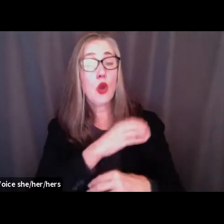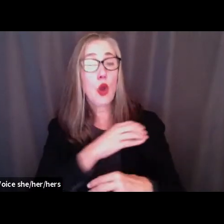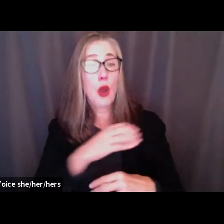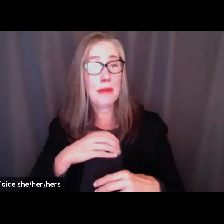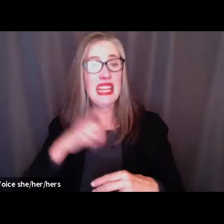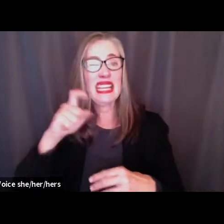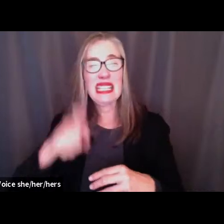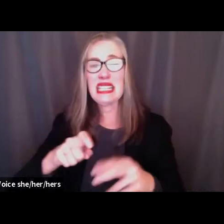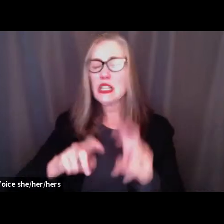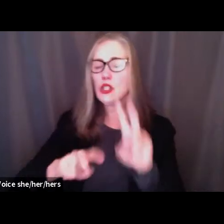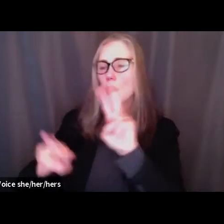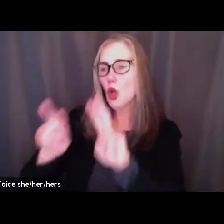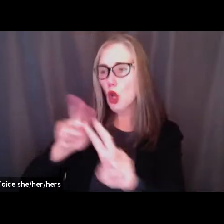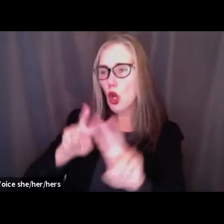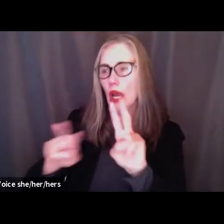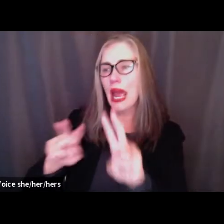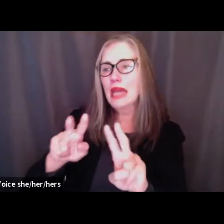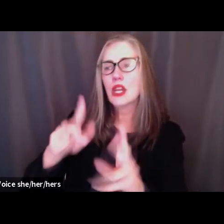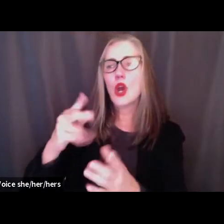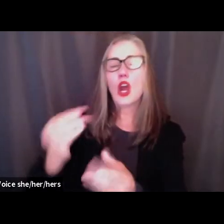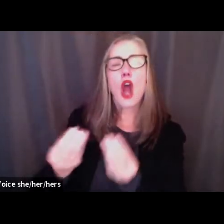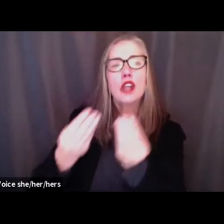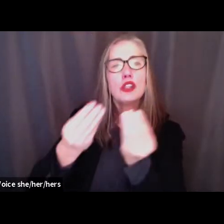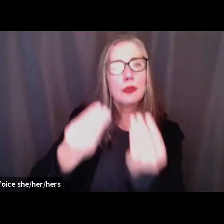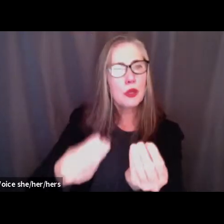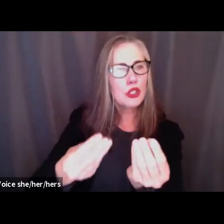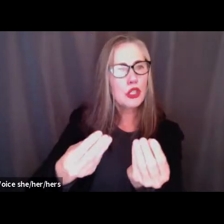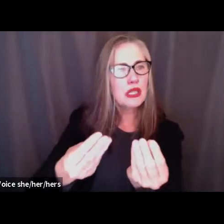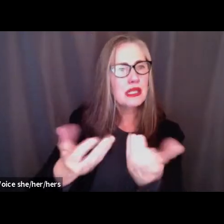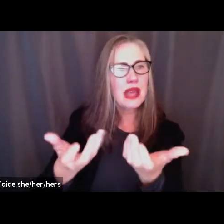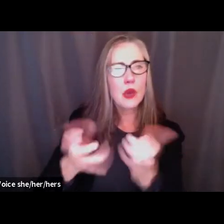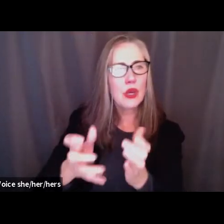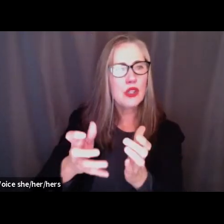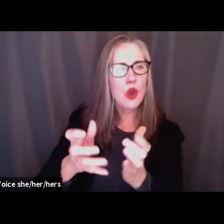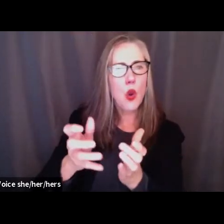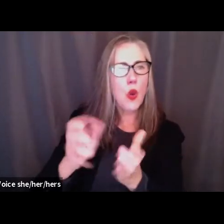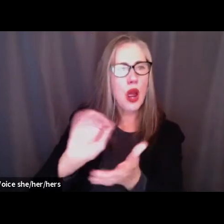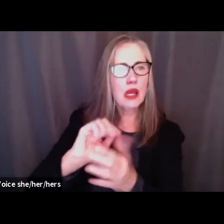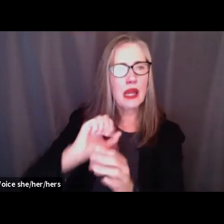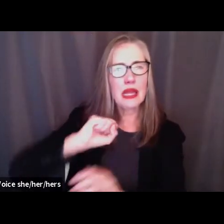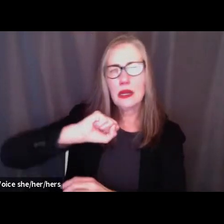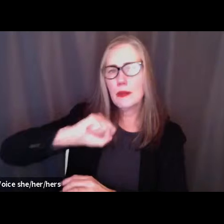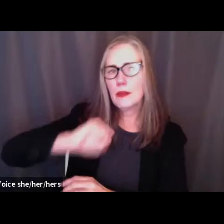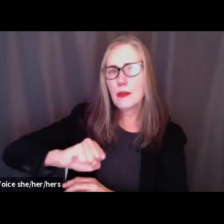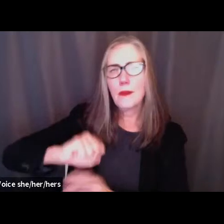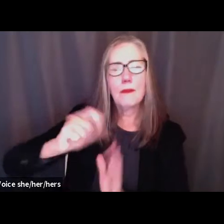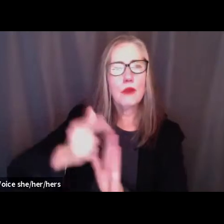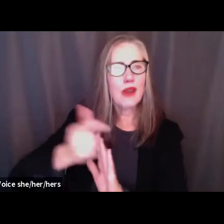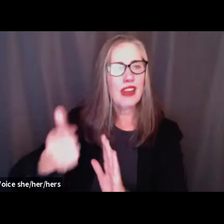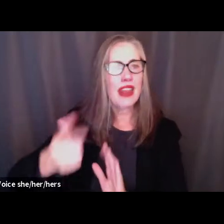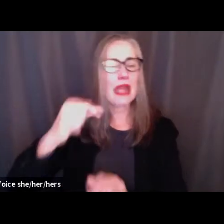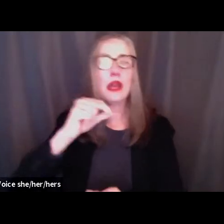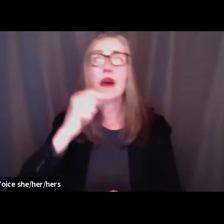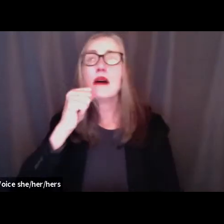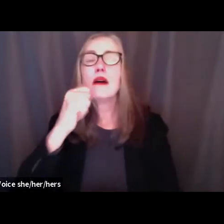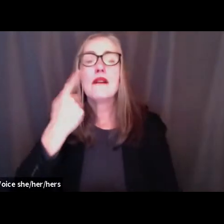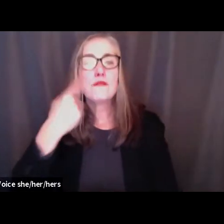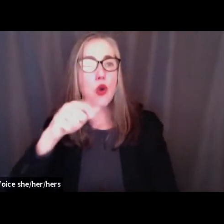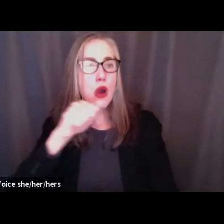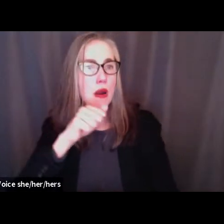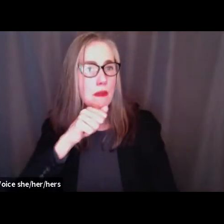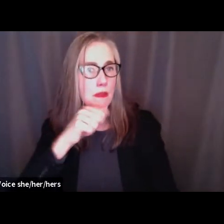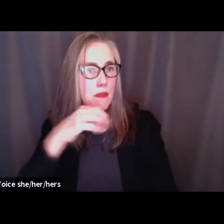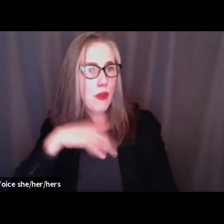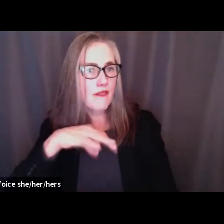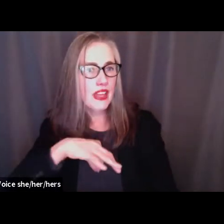prohibited contributions list. And for everyone's information, that list is for-profit health insurance, for-profit